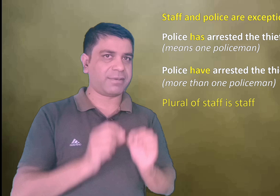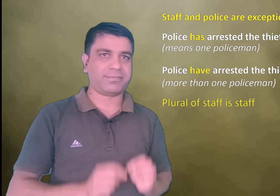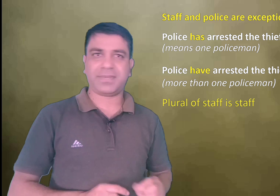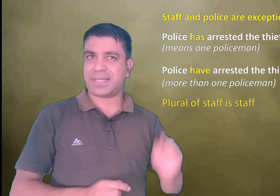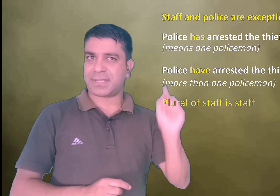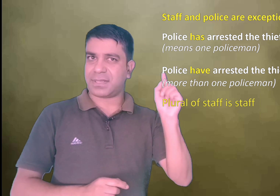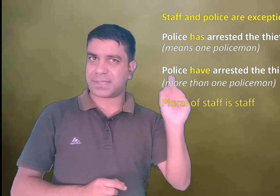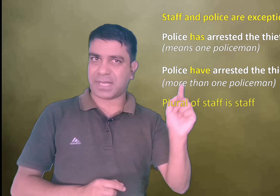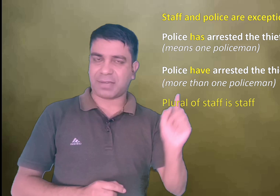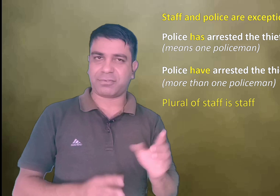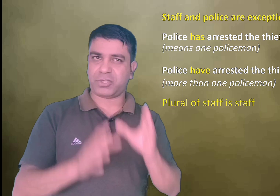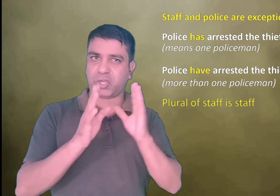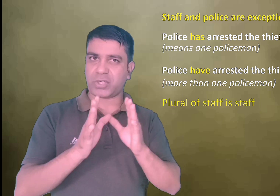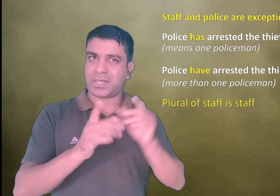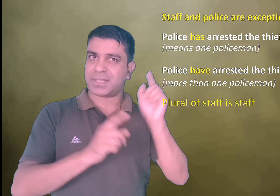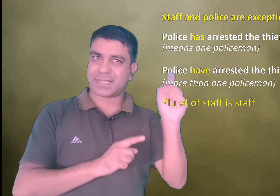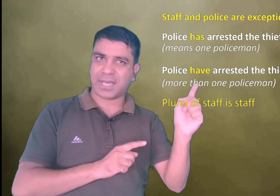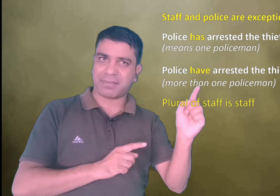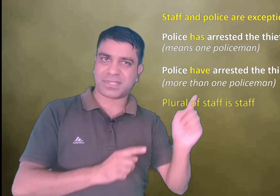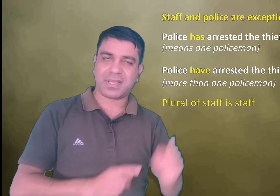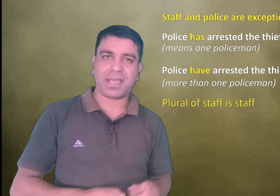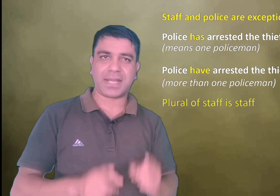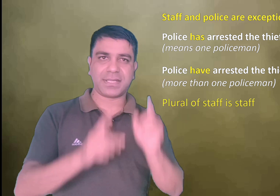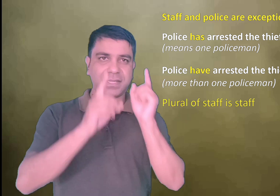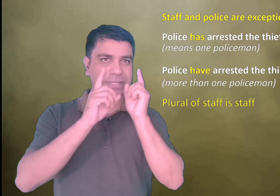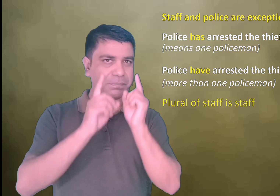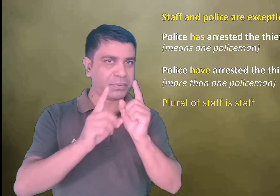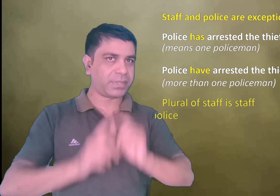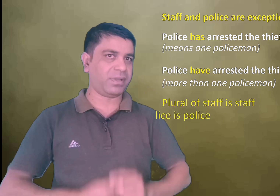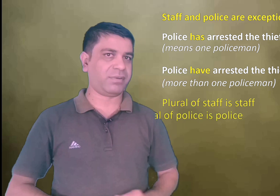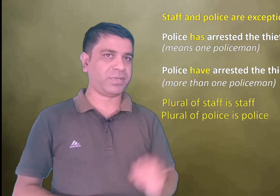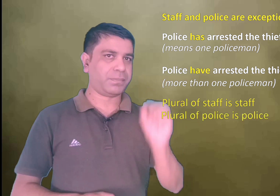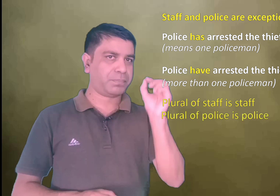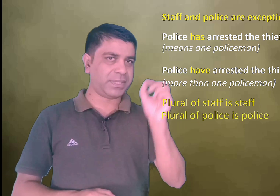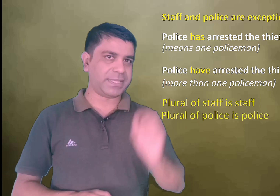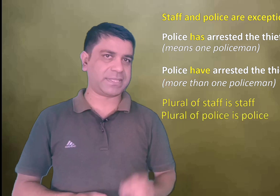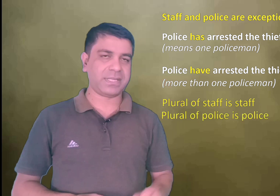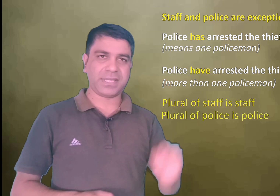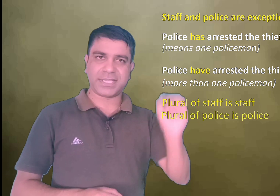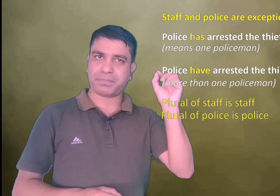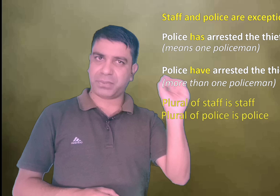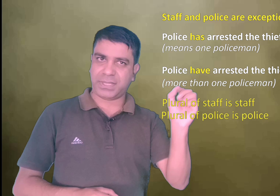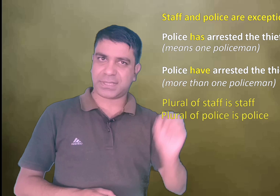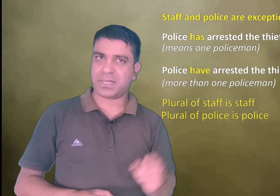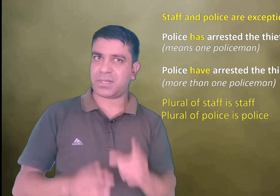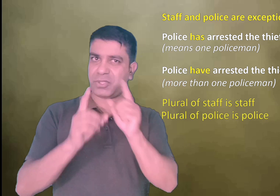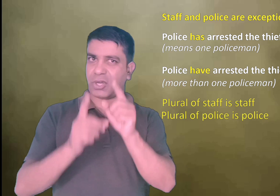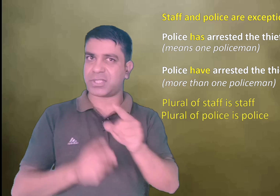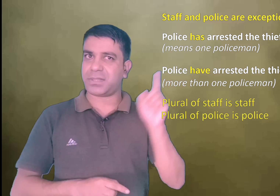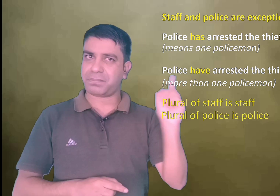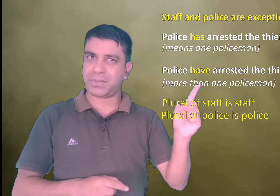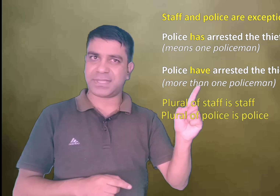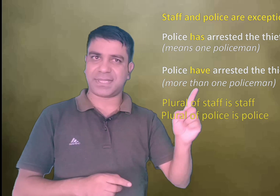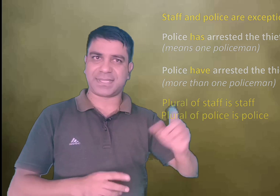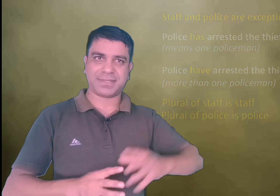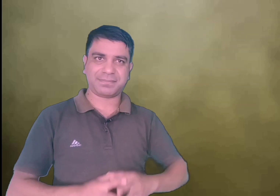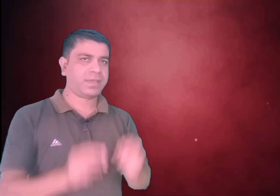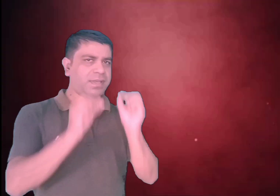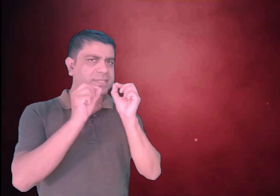staff is staff, not staffs, and the plural of police is police, not polices.